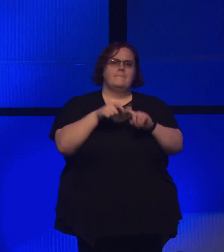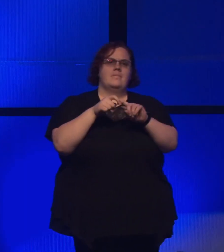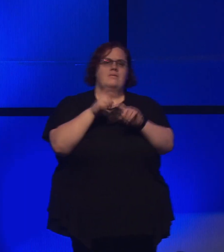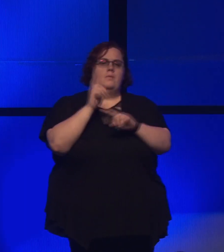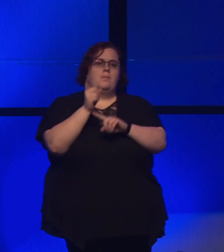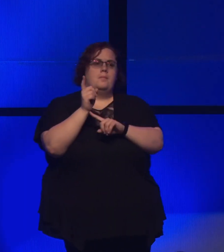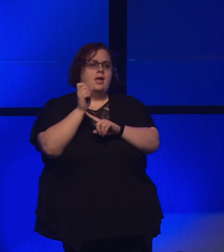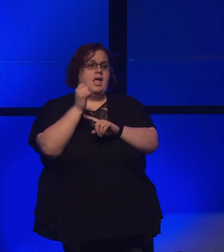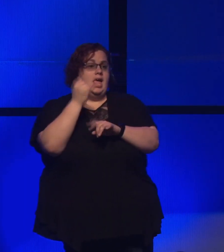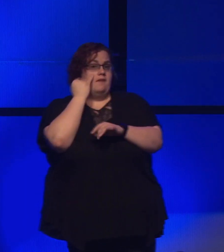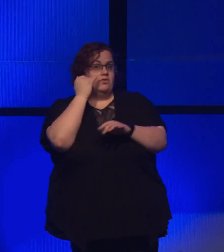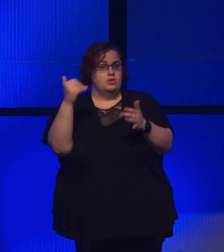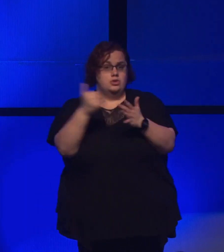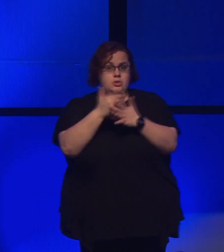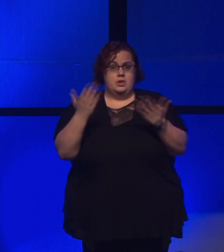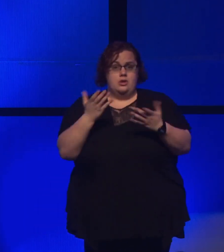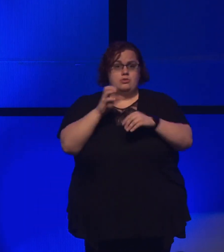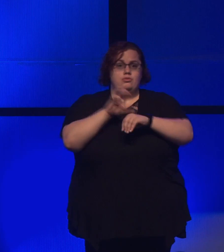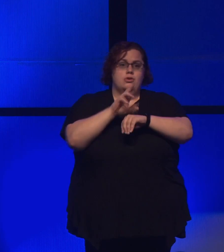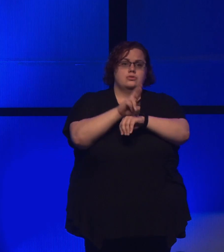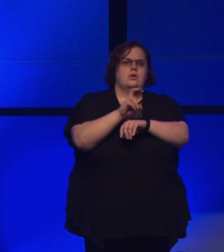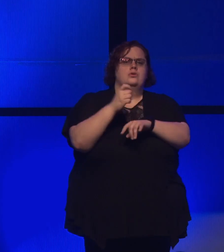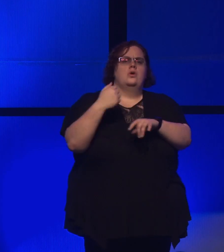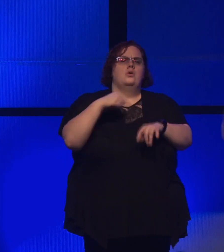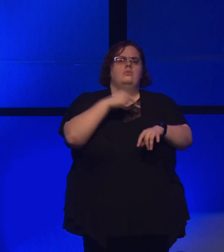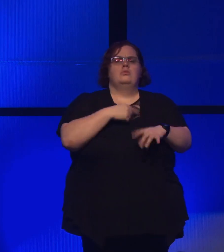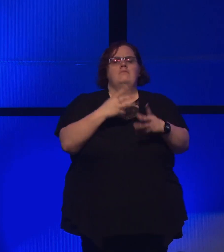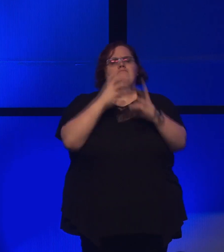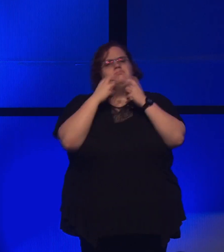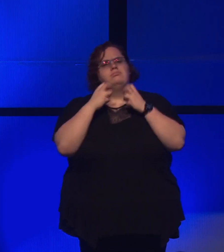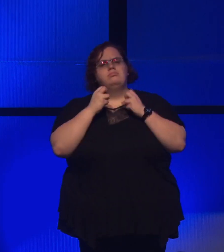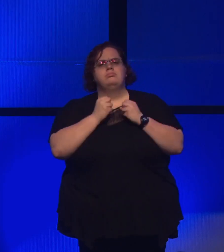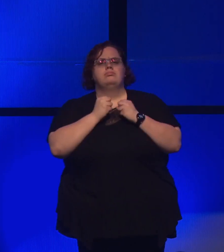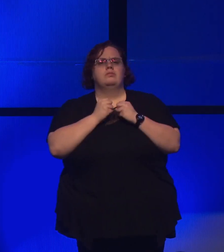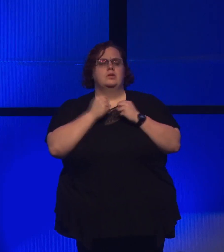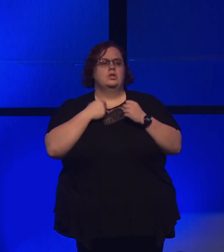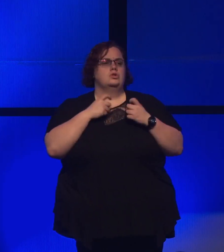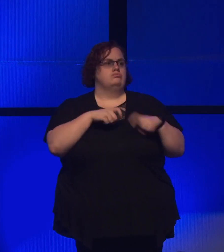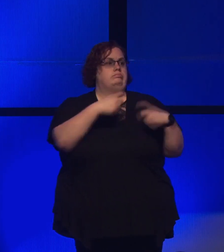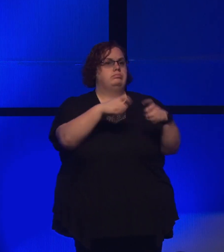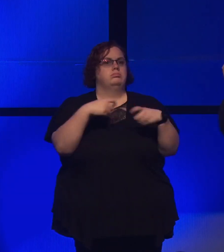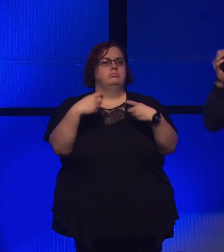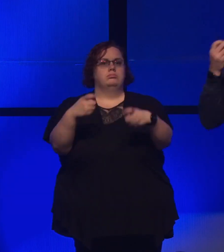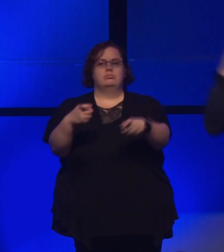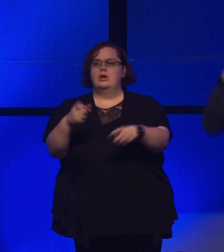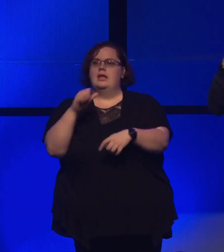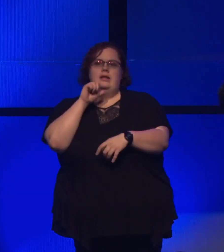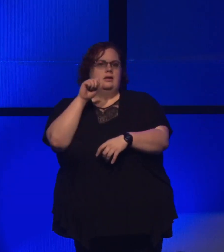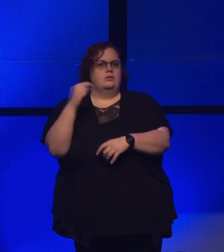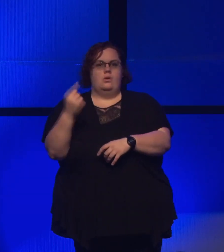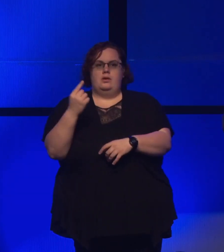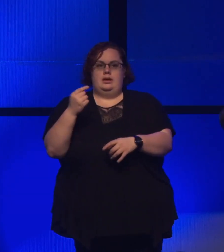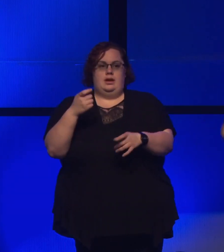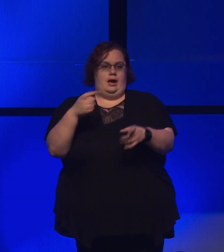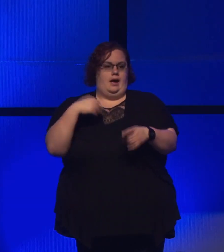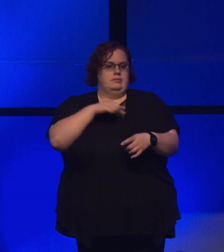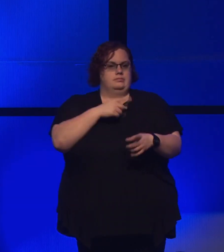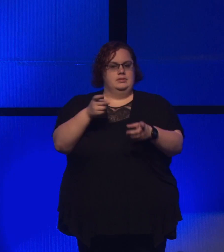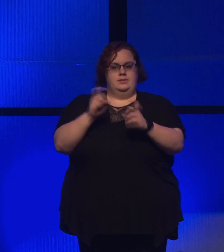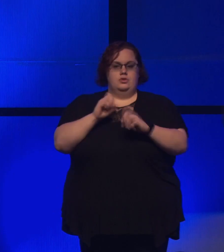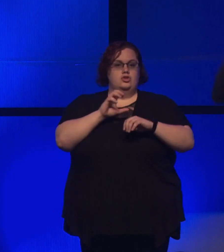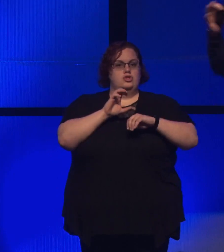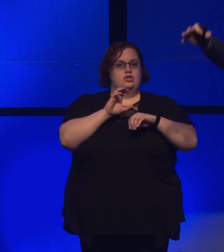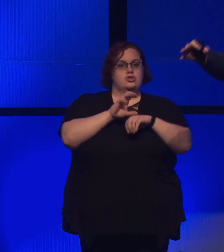new around here at Crossroads, one of the things that we really value around here is generosity, and that is not just us giving to our church, but it's our